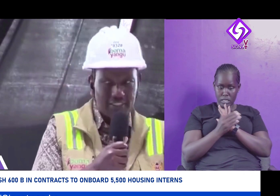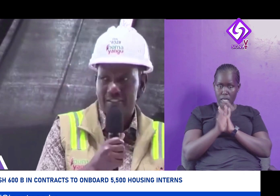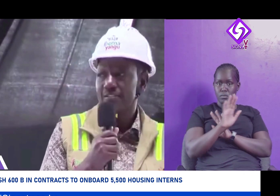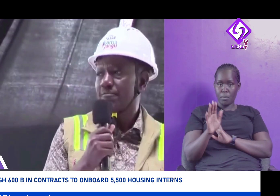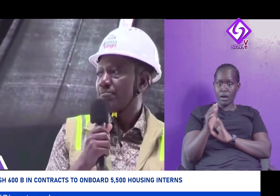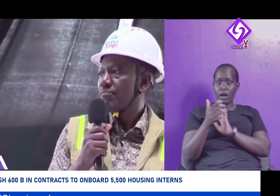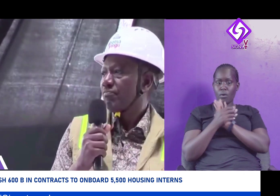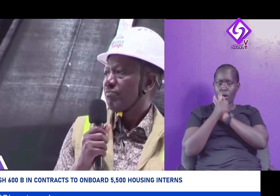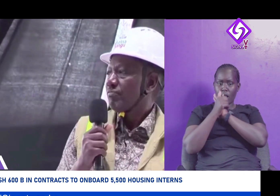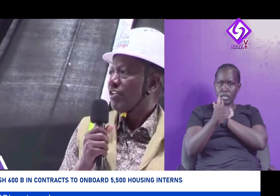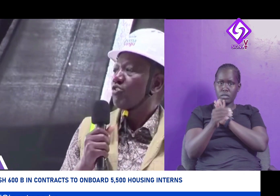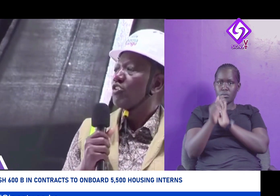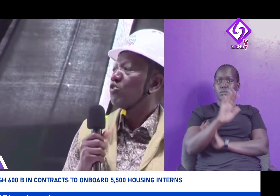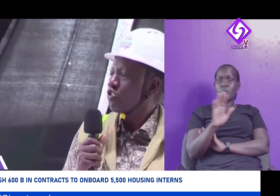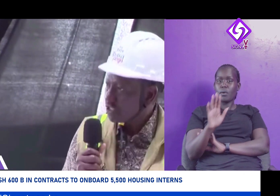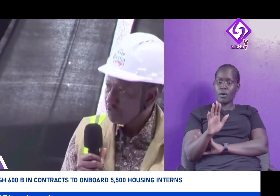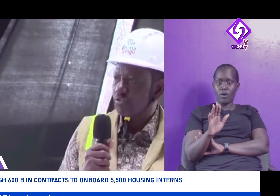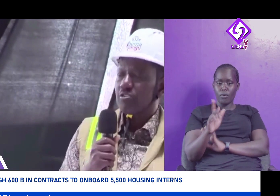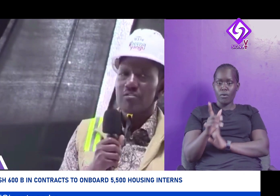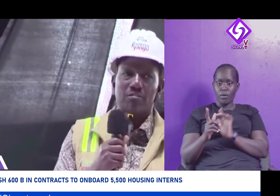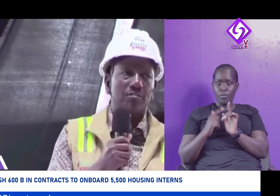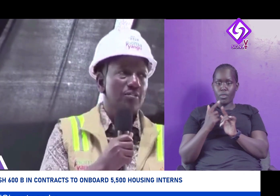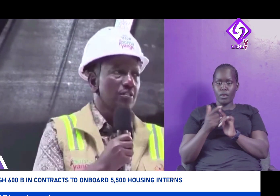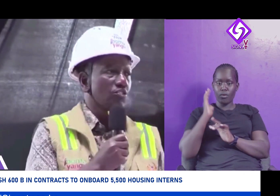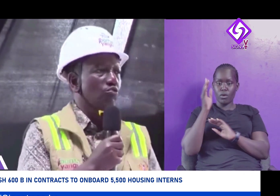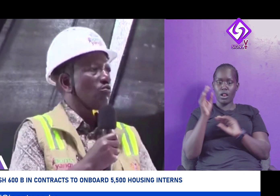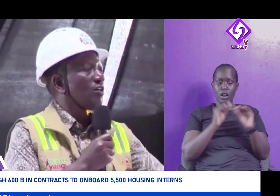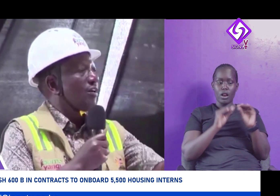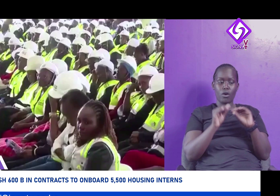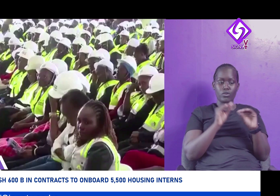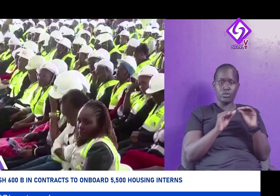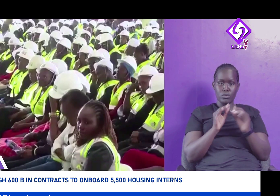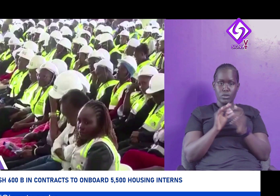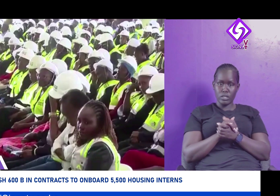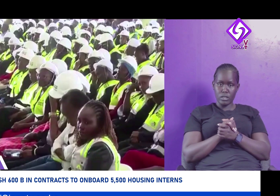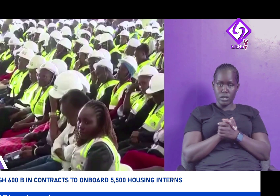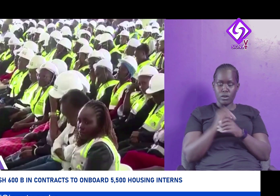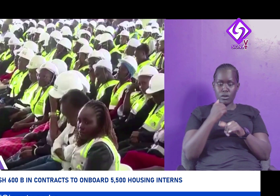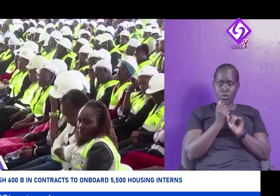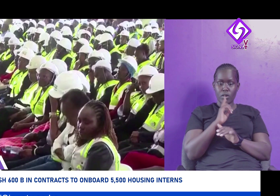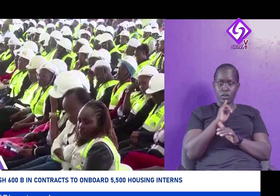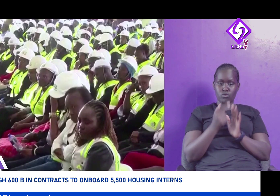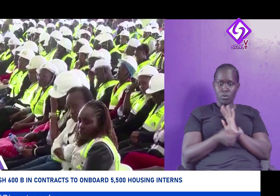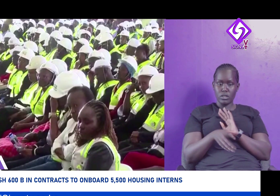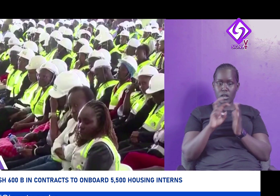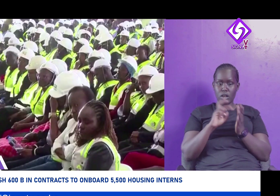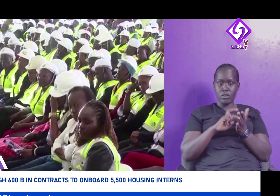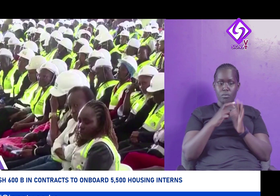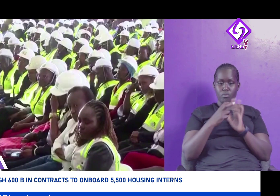expertise is going to contribute to making sure that those projects are